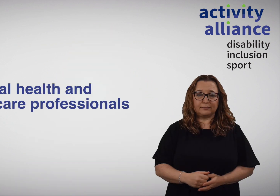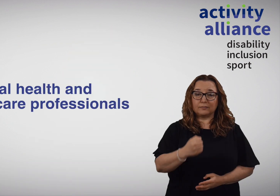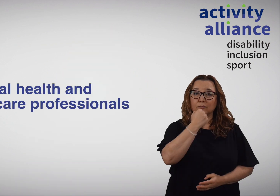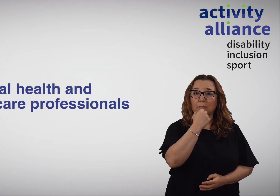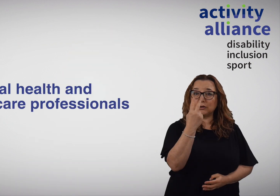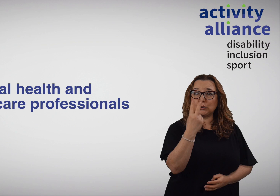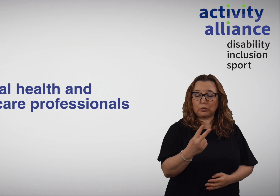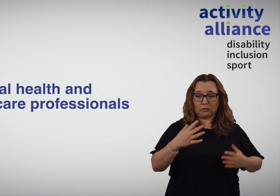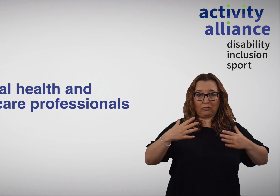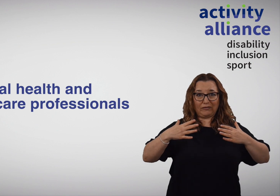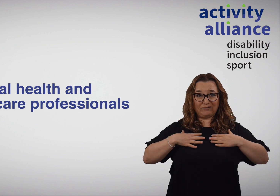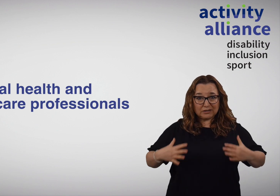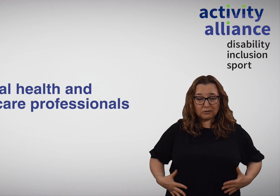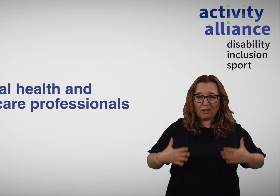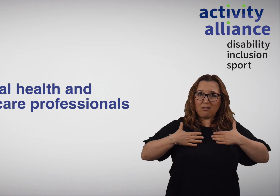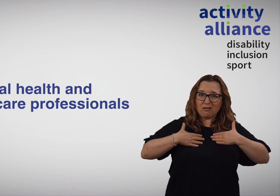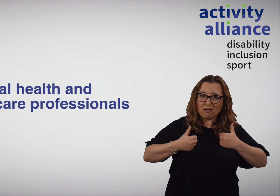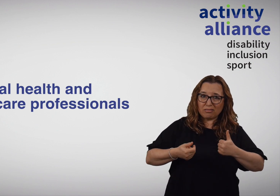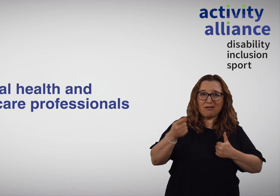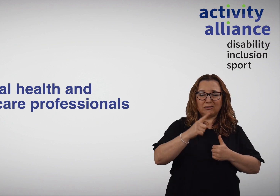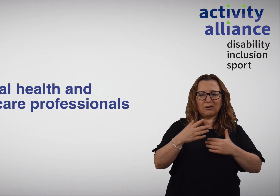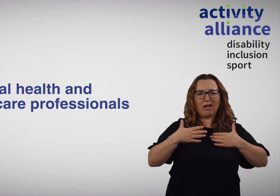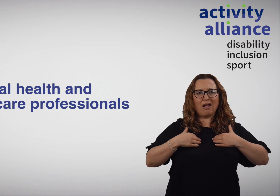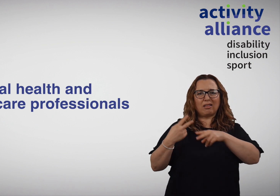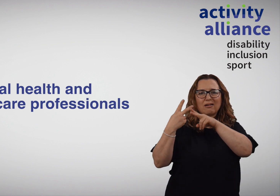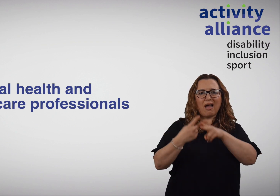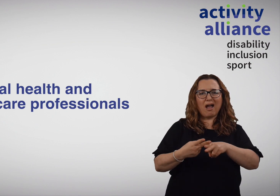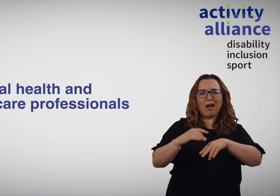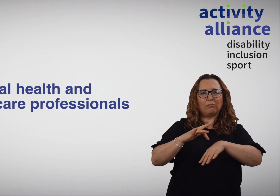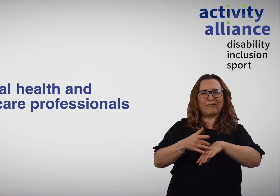Number 2, physical health and healthcare professionals.